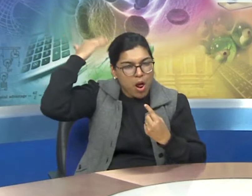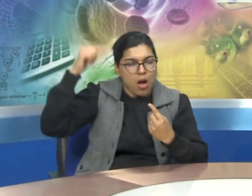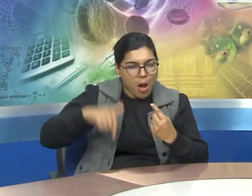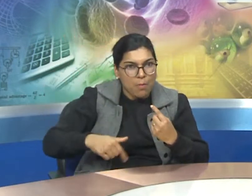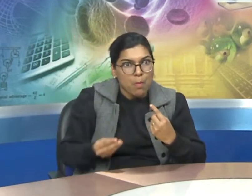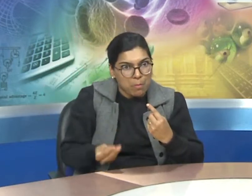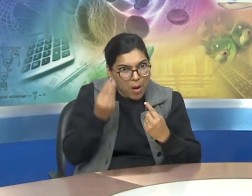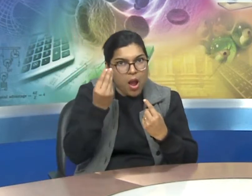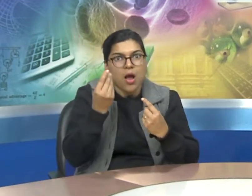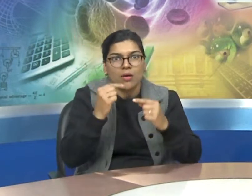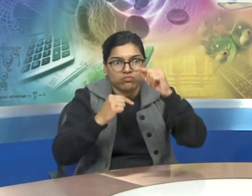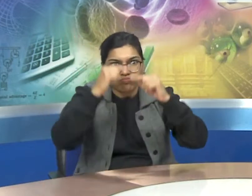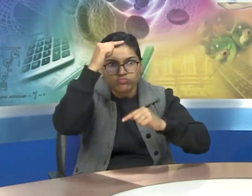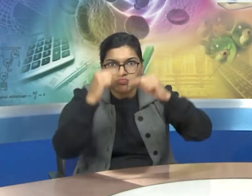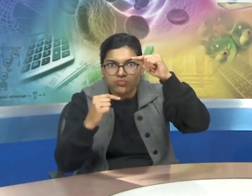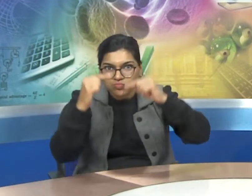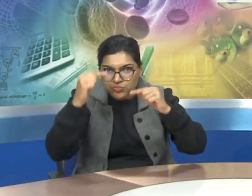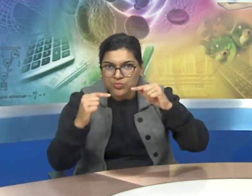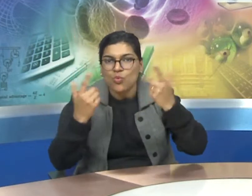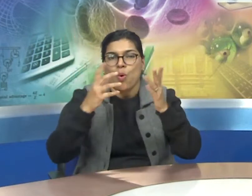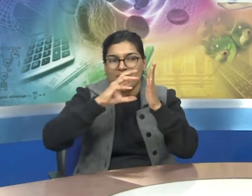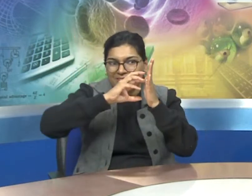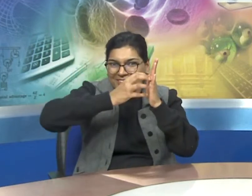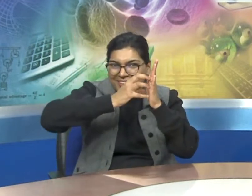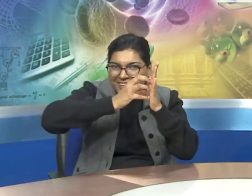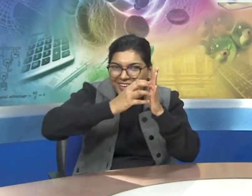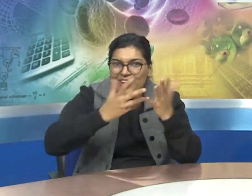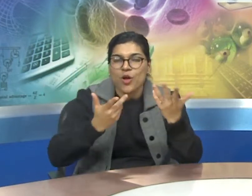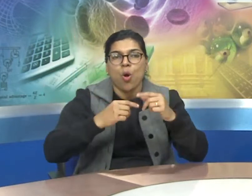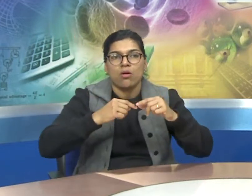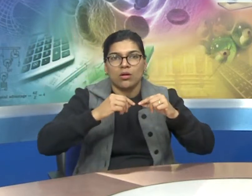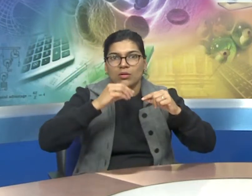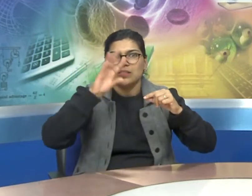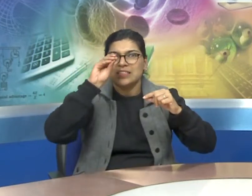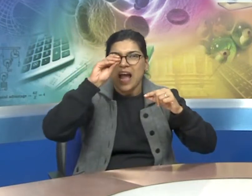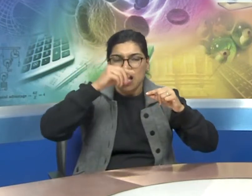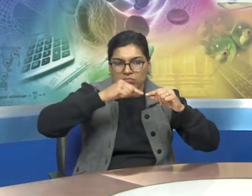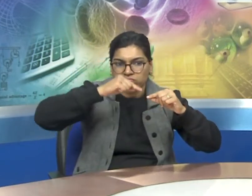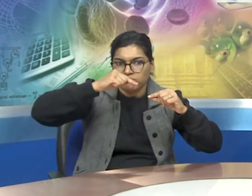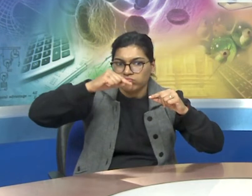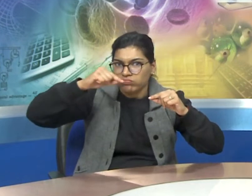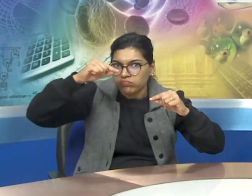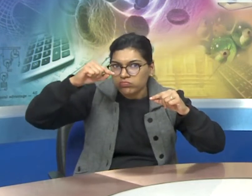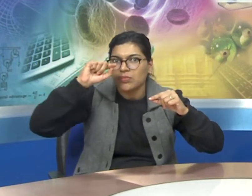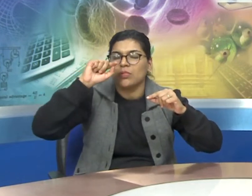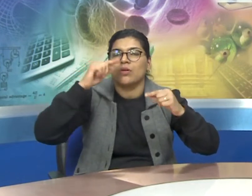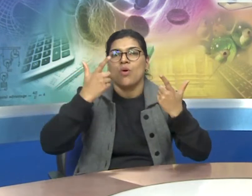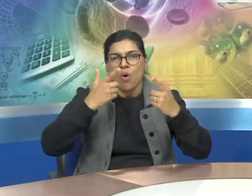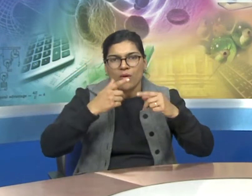We can also insert smart art graphic.